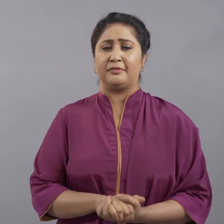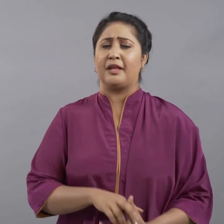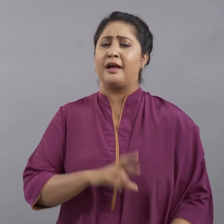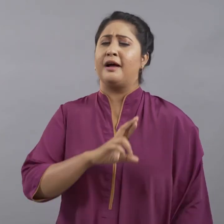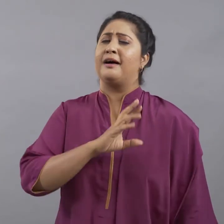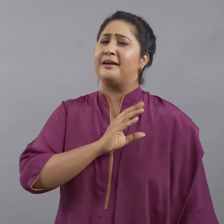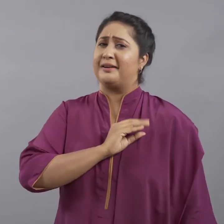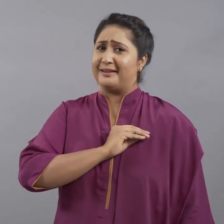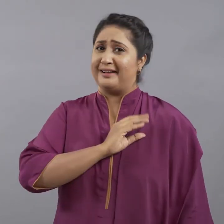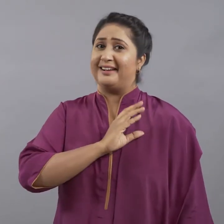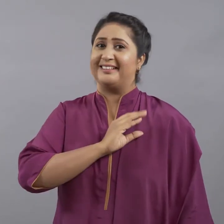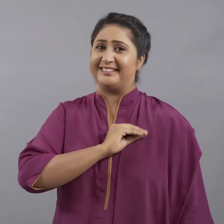kind,